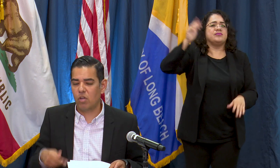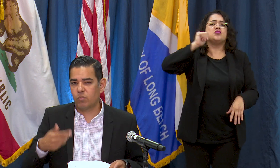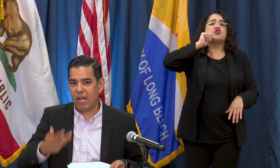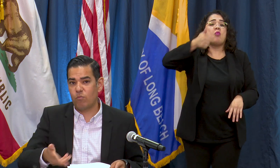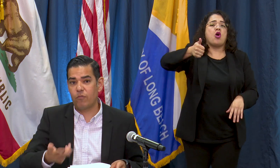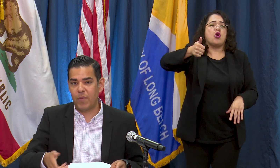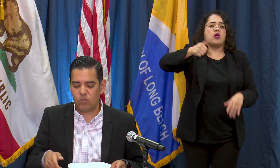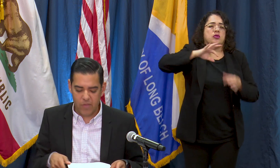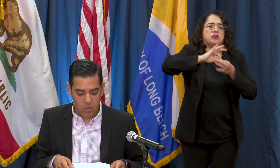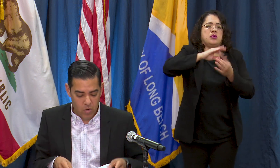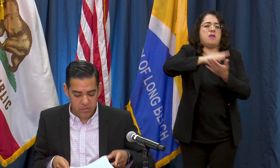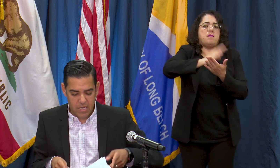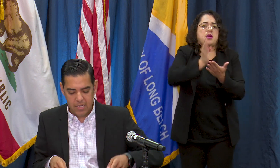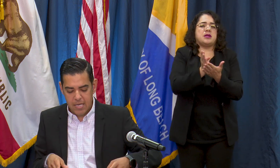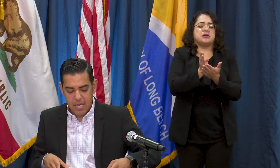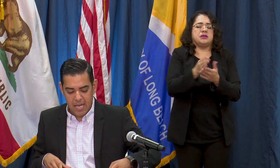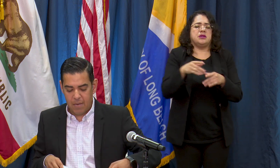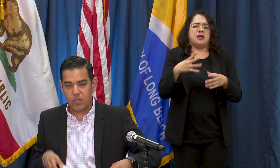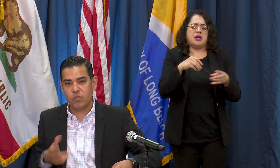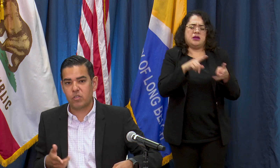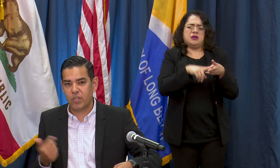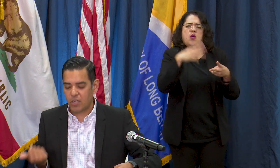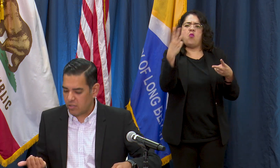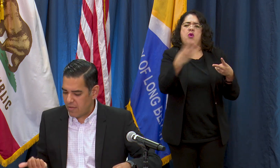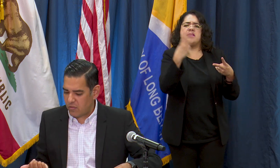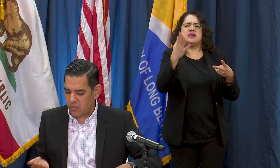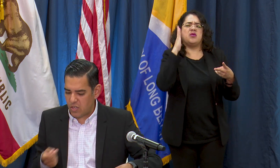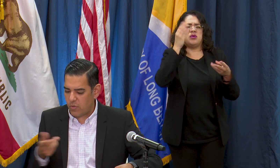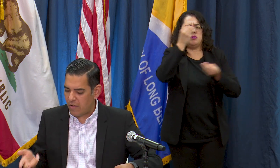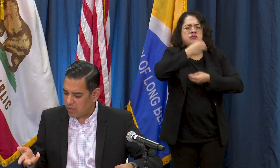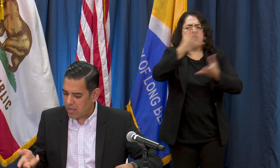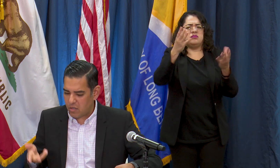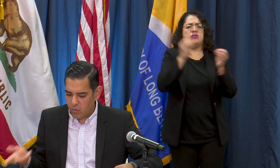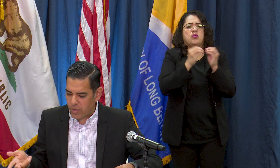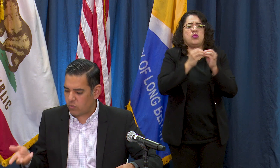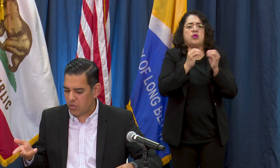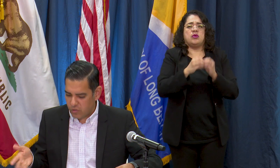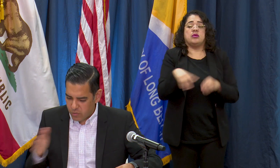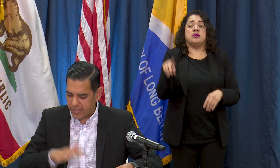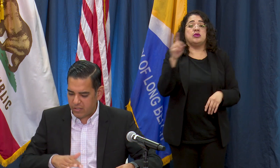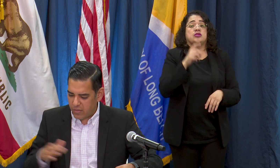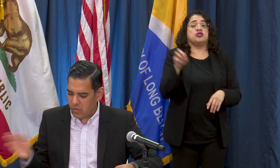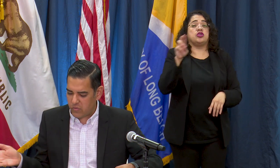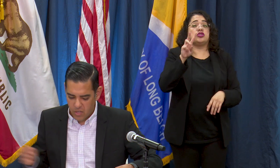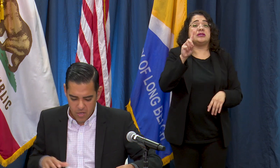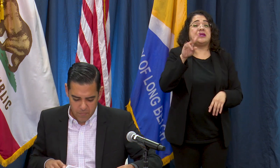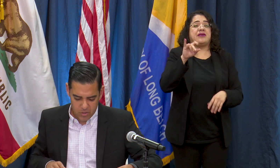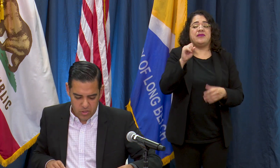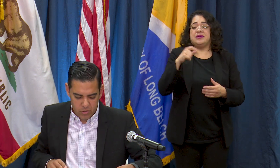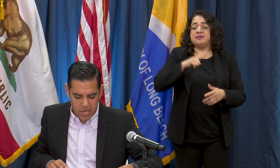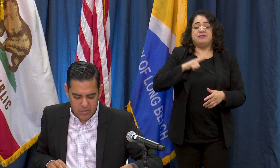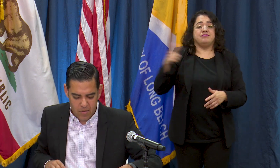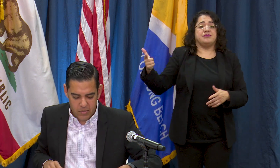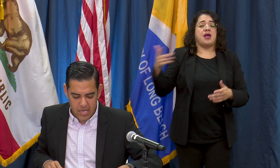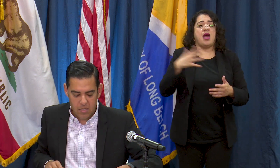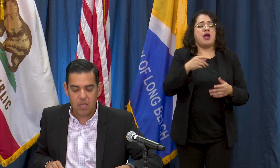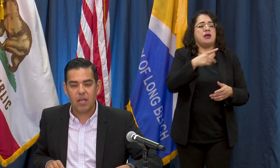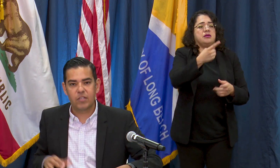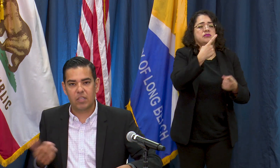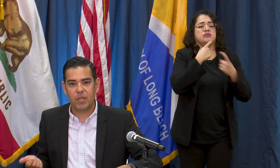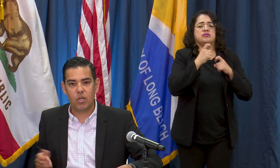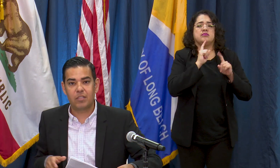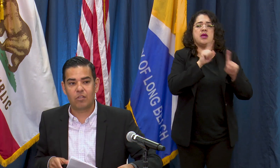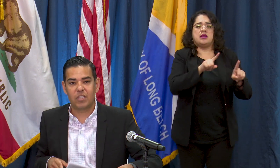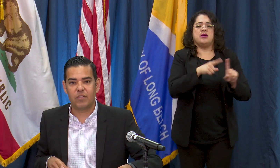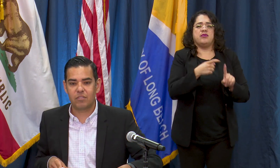tomorrow as well, so we'll have more information on that on Wednesday. And I'm going to turn this over to Dr. Davis. I know we have a lot of press questions, so we'll get to those, but she also has an update.